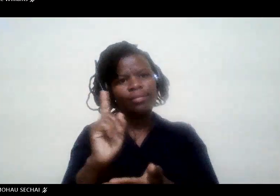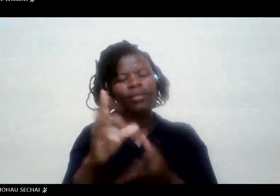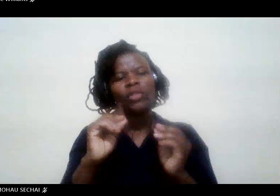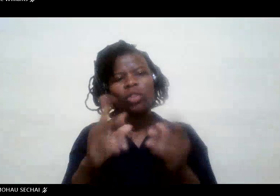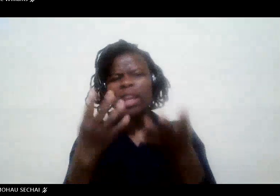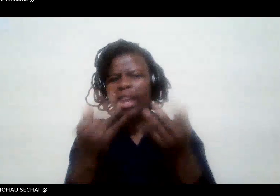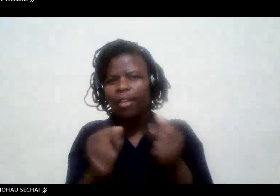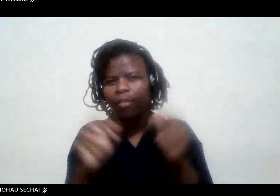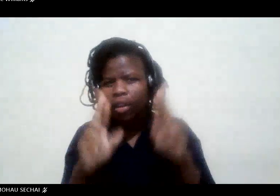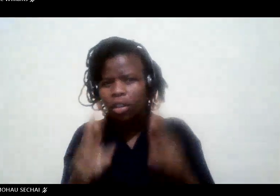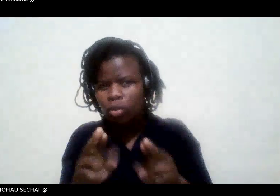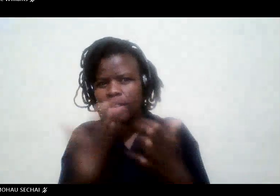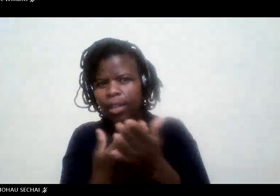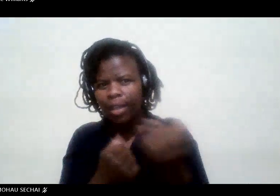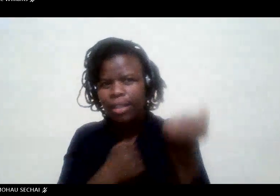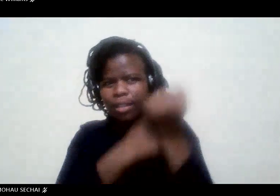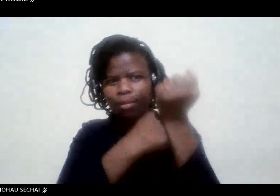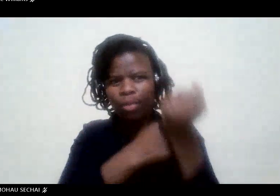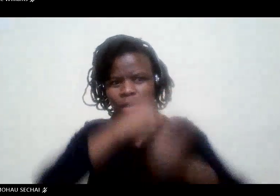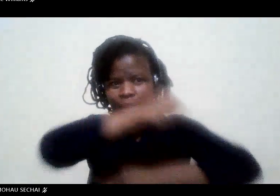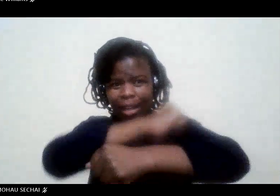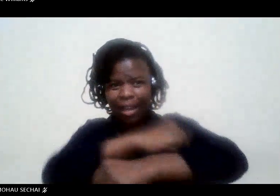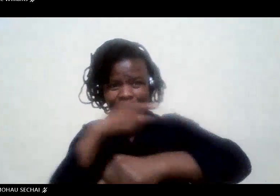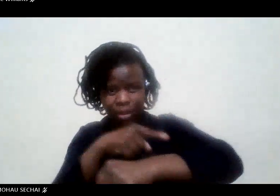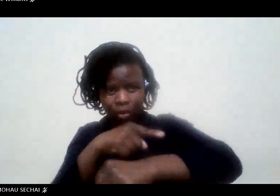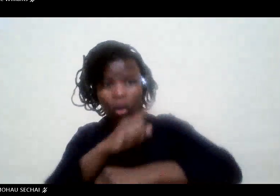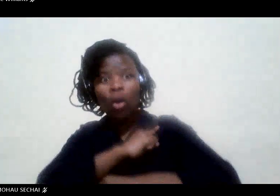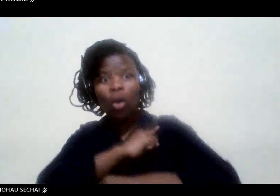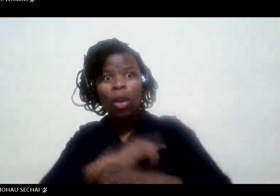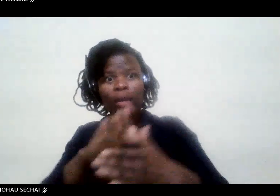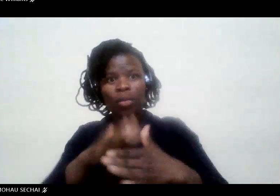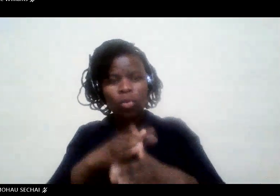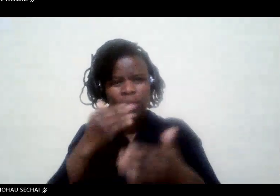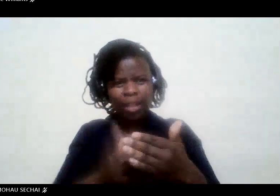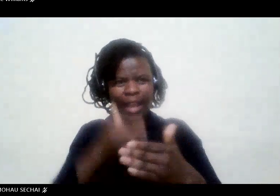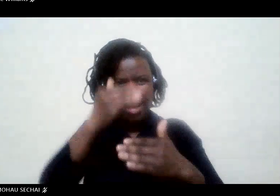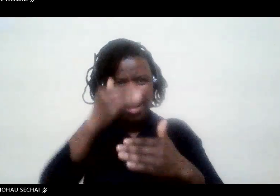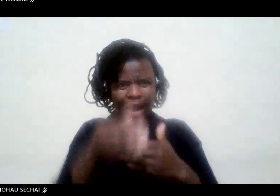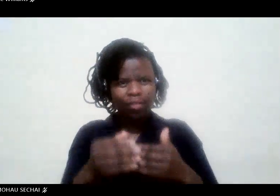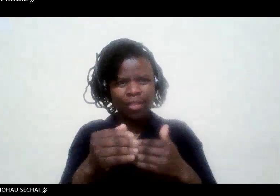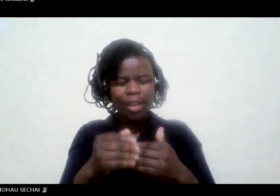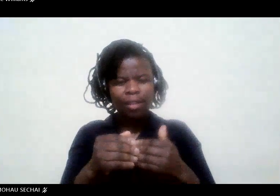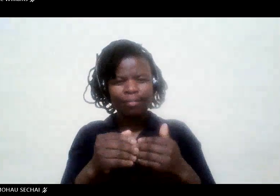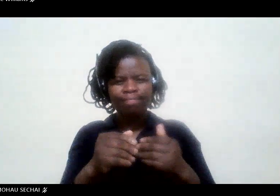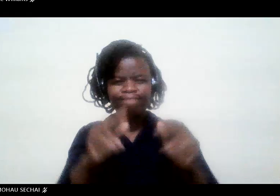to support the learner? Because after screening, each and every